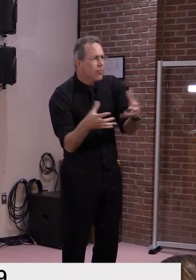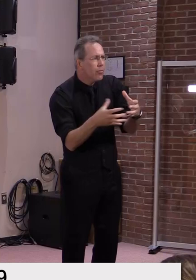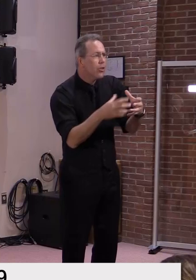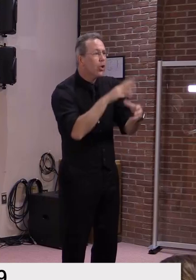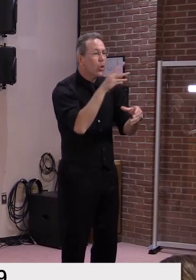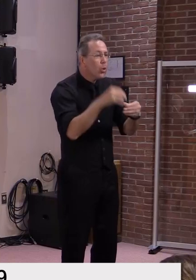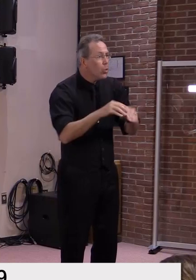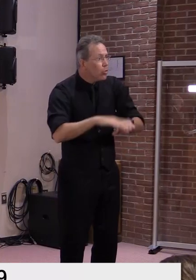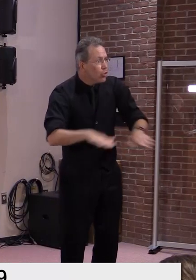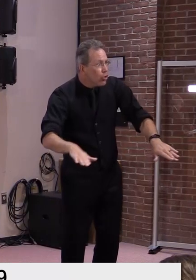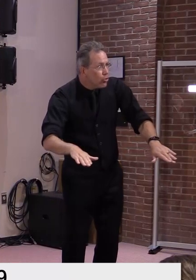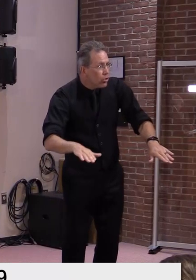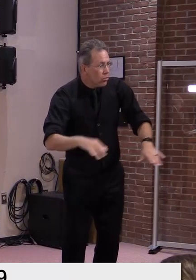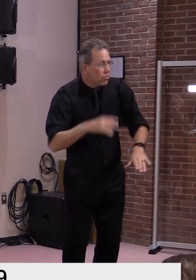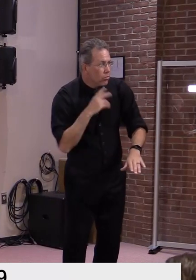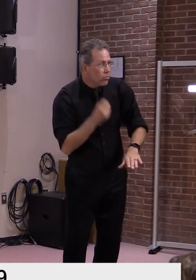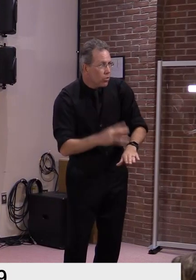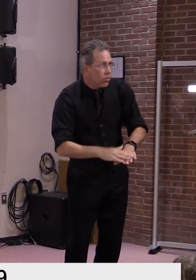eligible, at